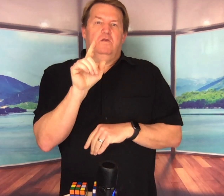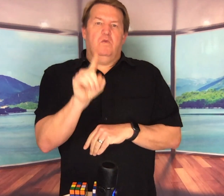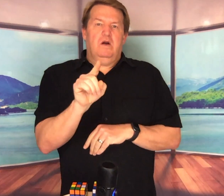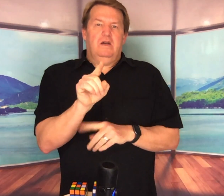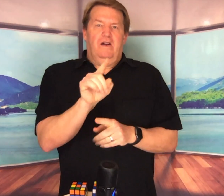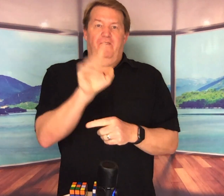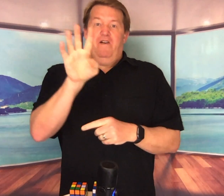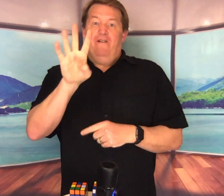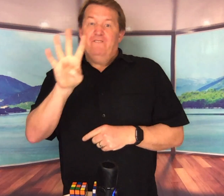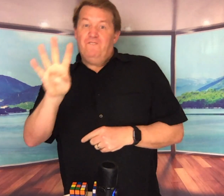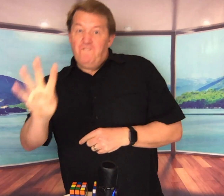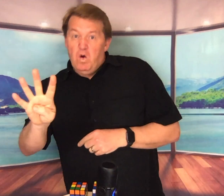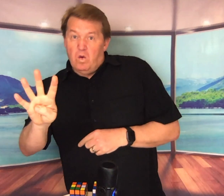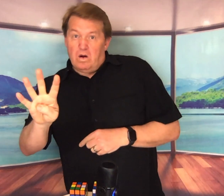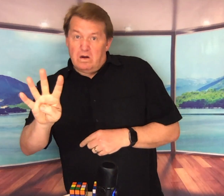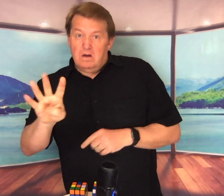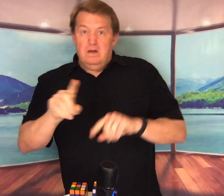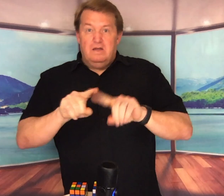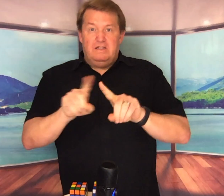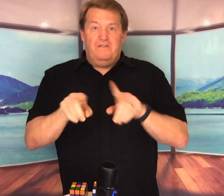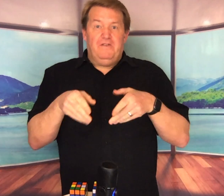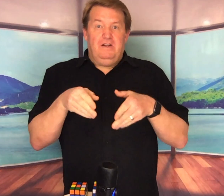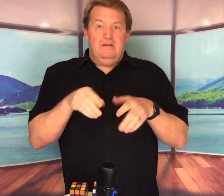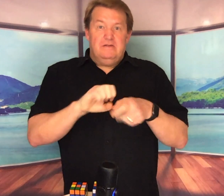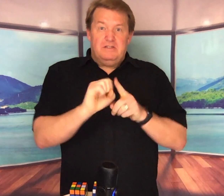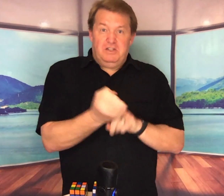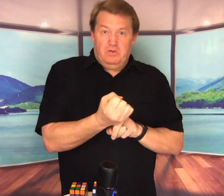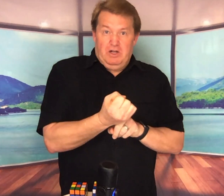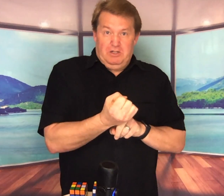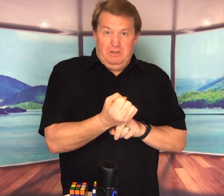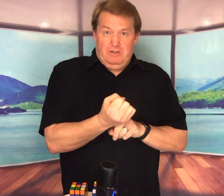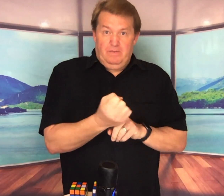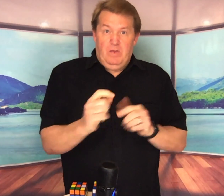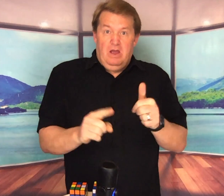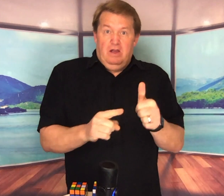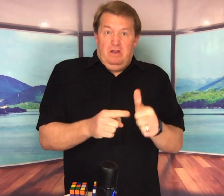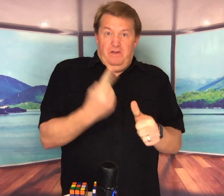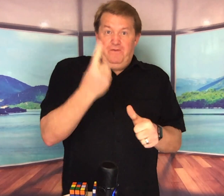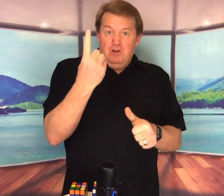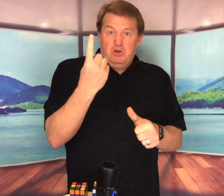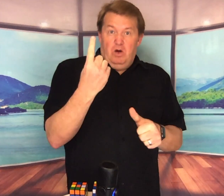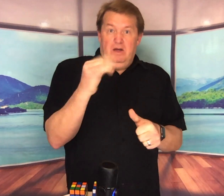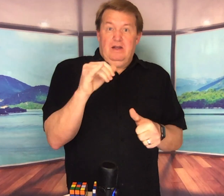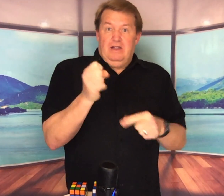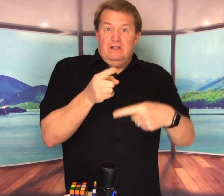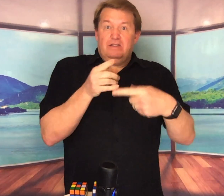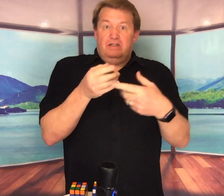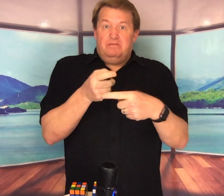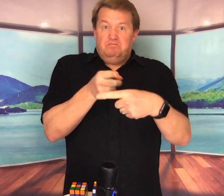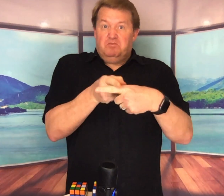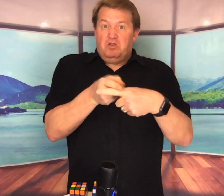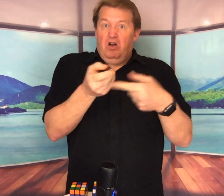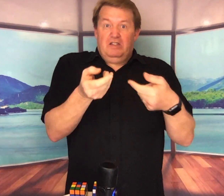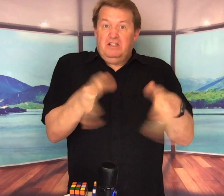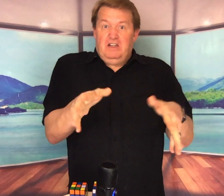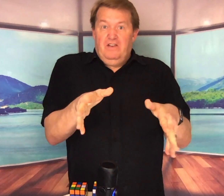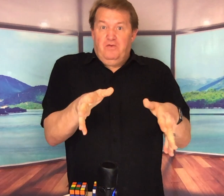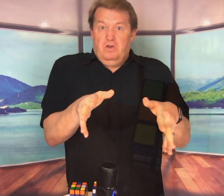one of 4 different situations. The first one is the cross is done for you.